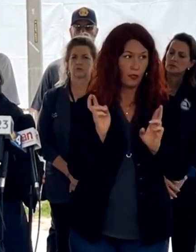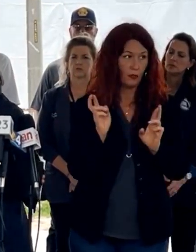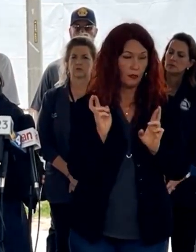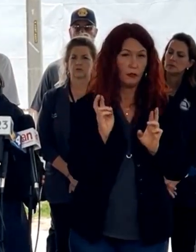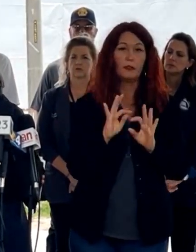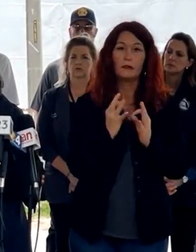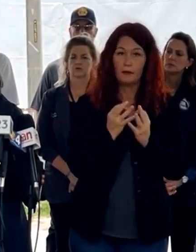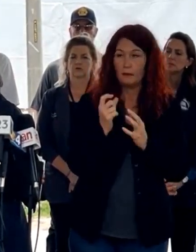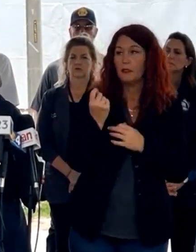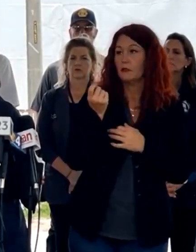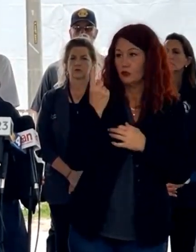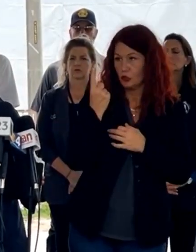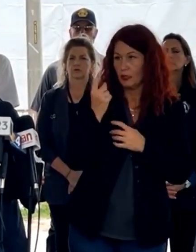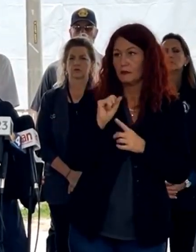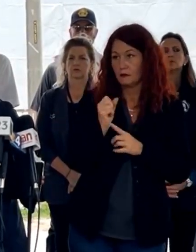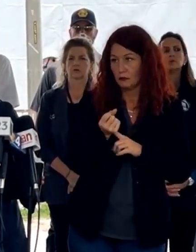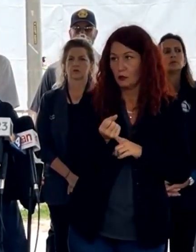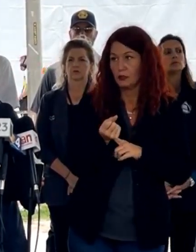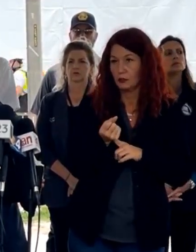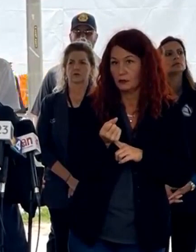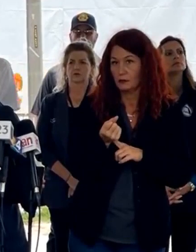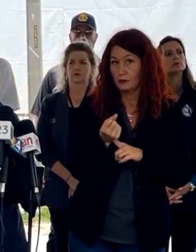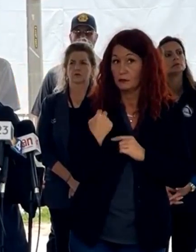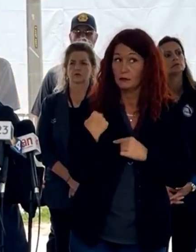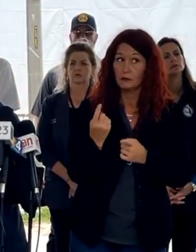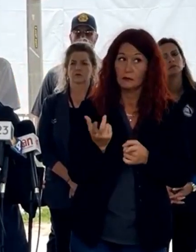en español quiero decir,